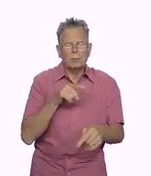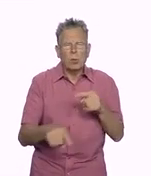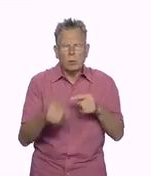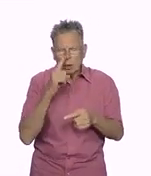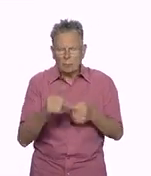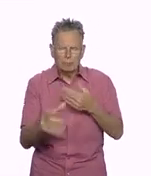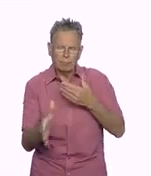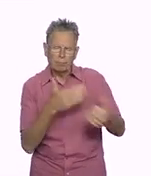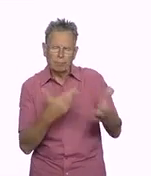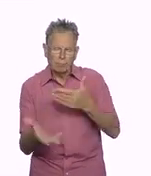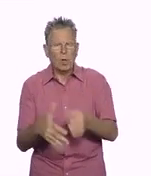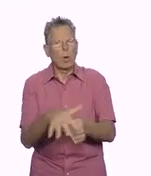locally.